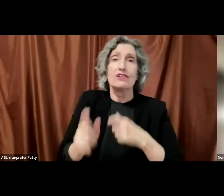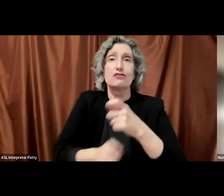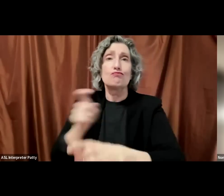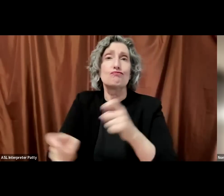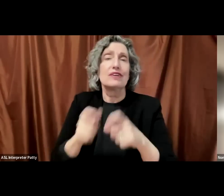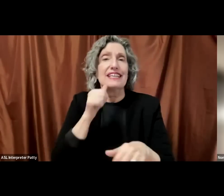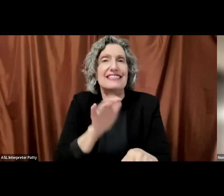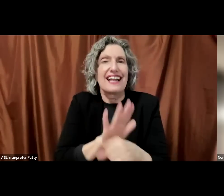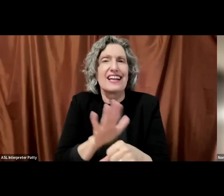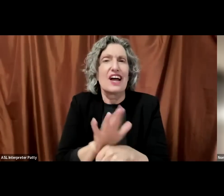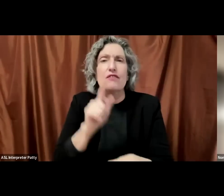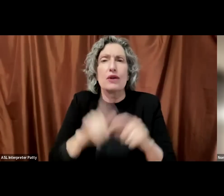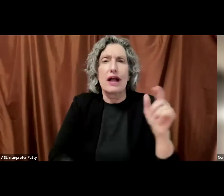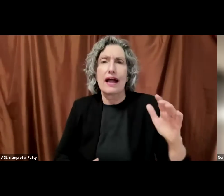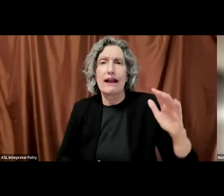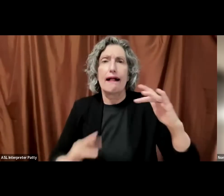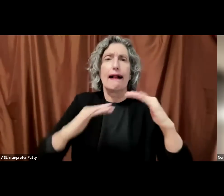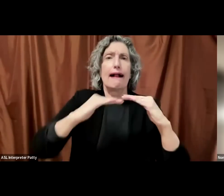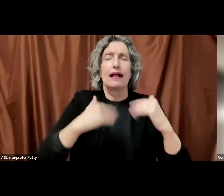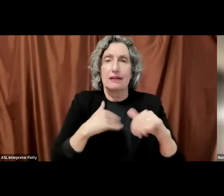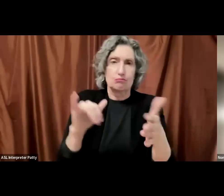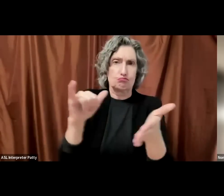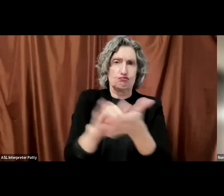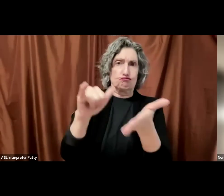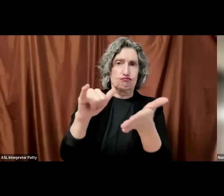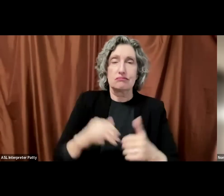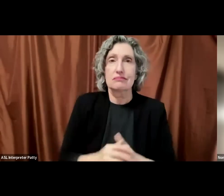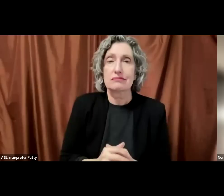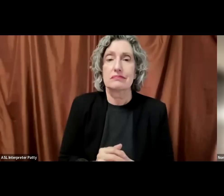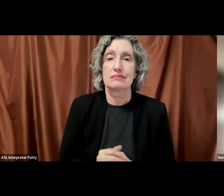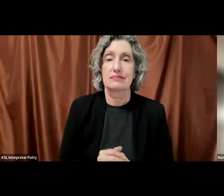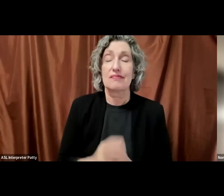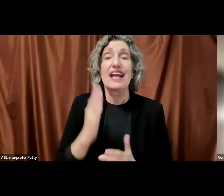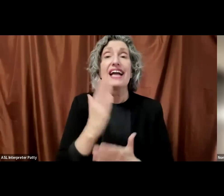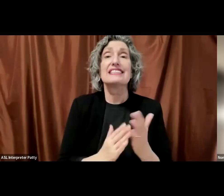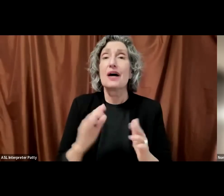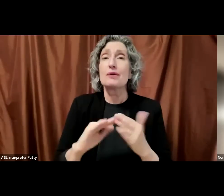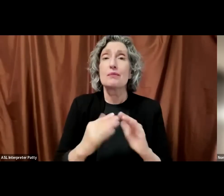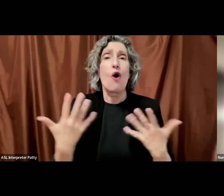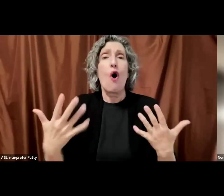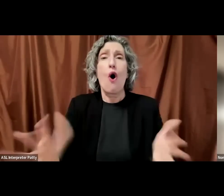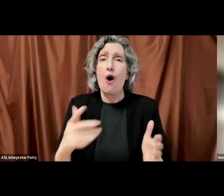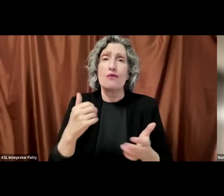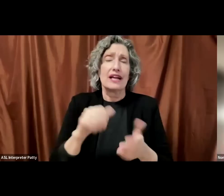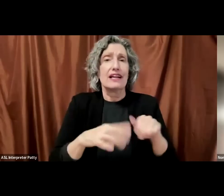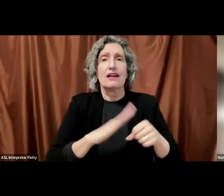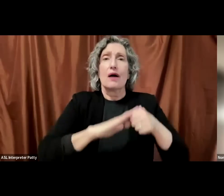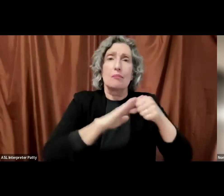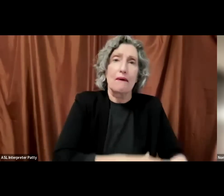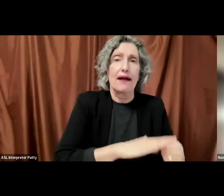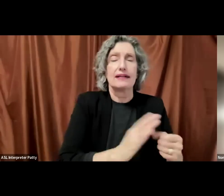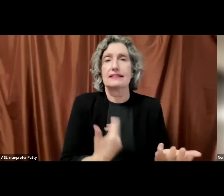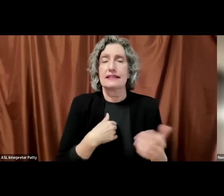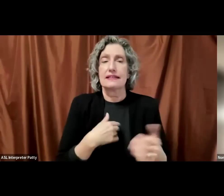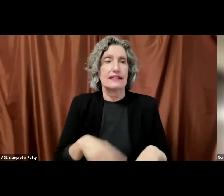bit further down. And as traditionally marginalized communities already face disparities in everything from wealth building,